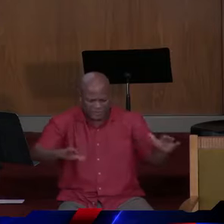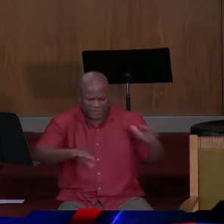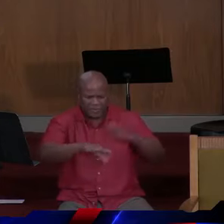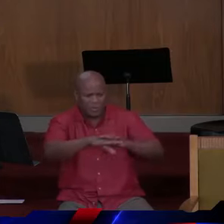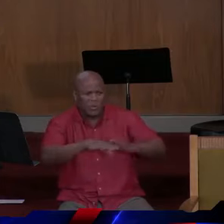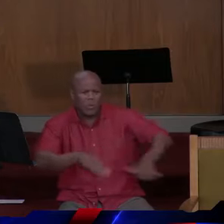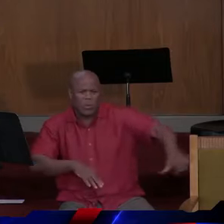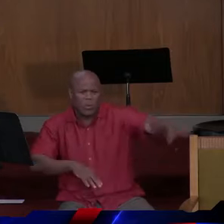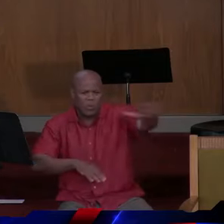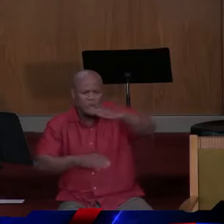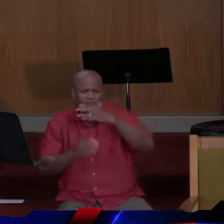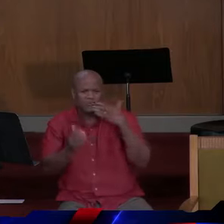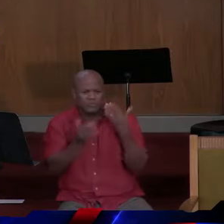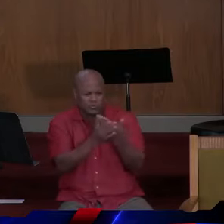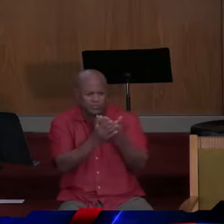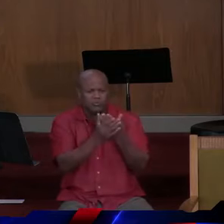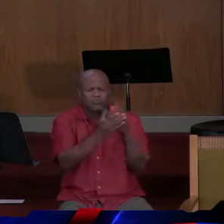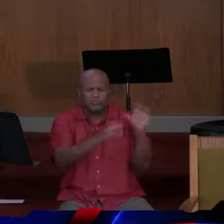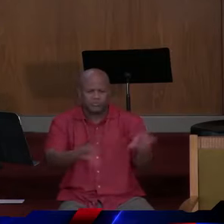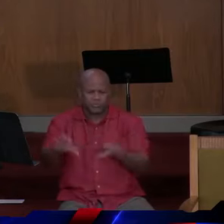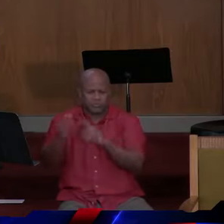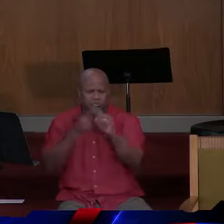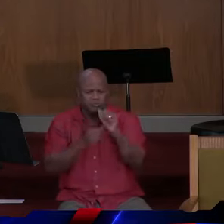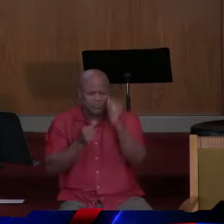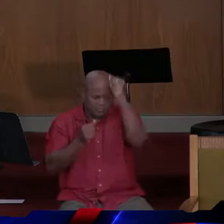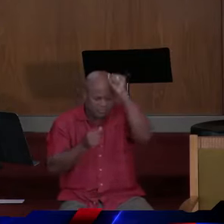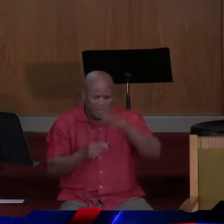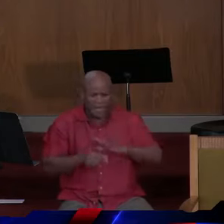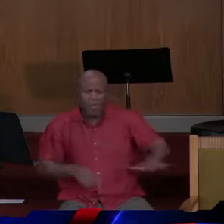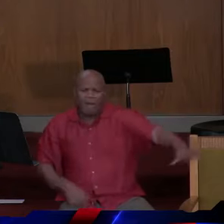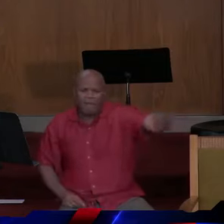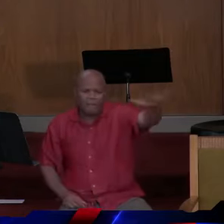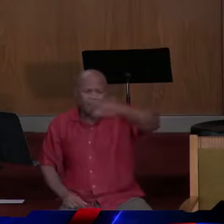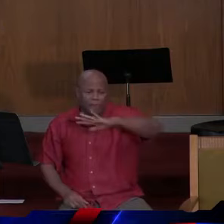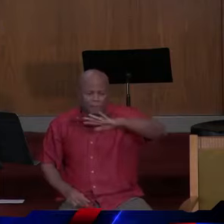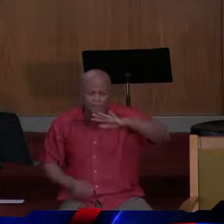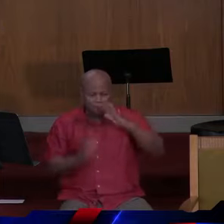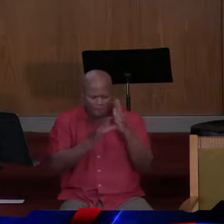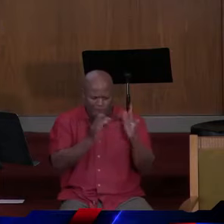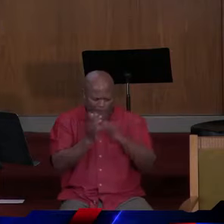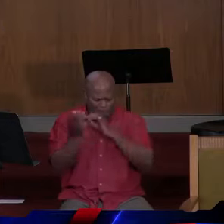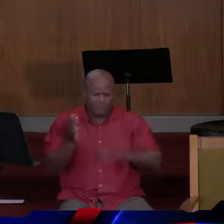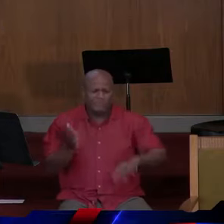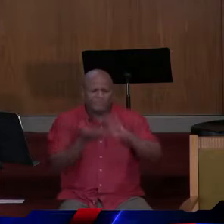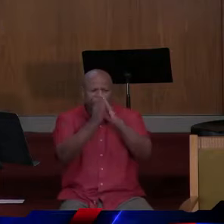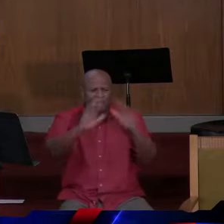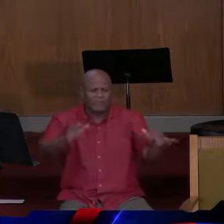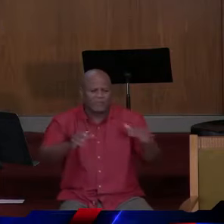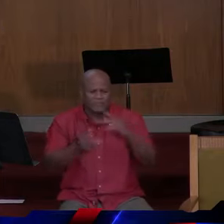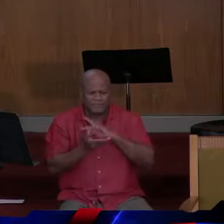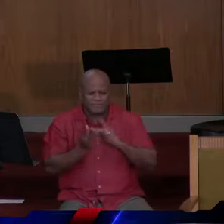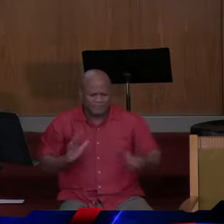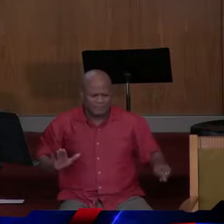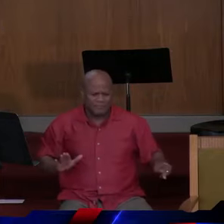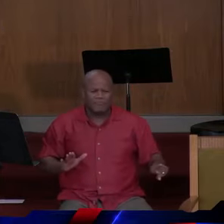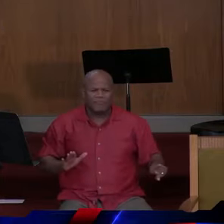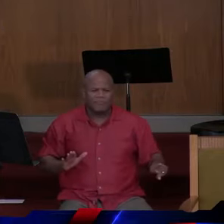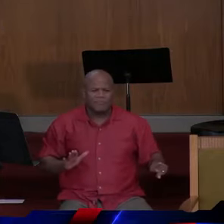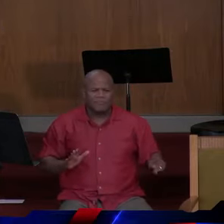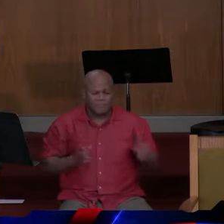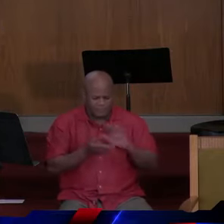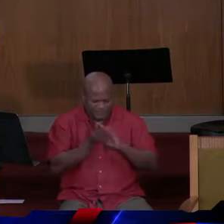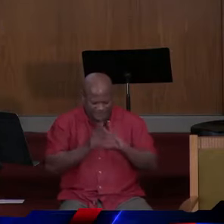men. He is the Prince of Peace. Can I give you something? Notice 25 speaks of